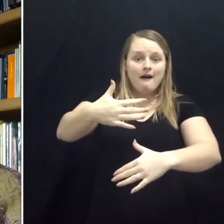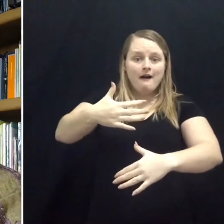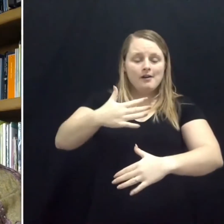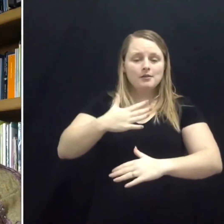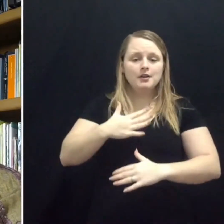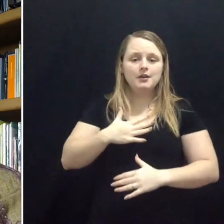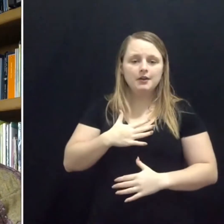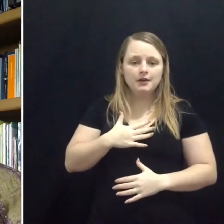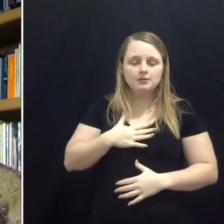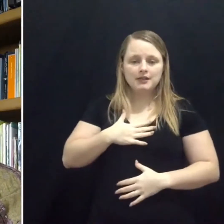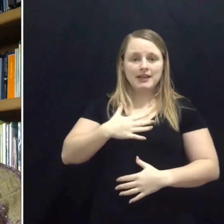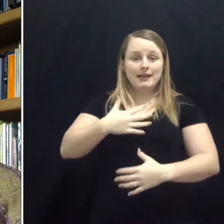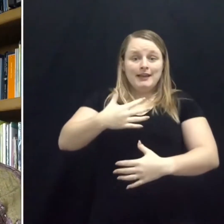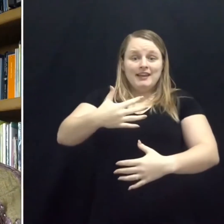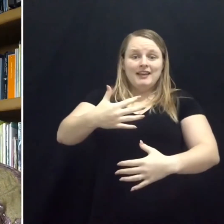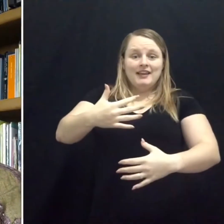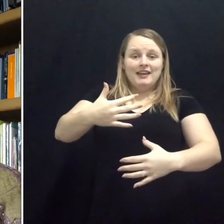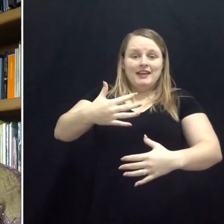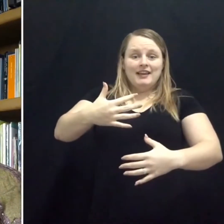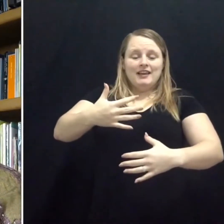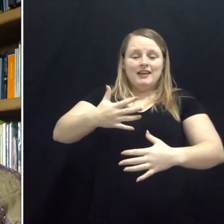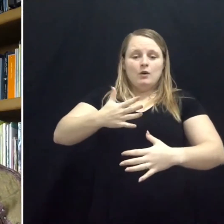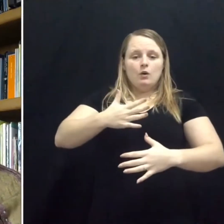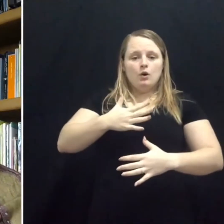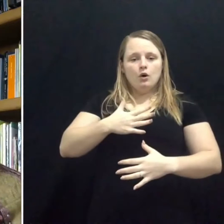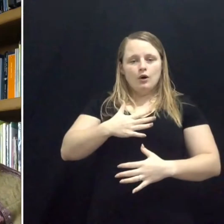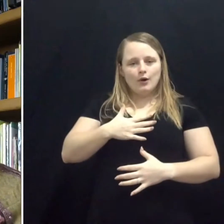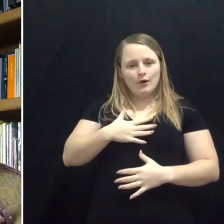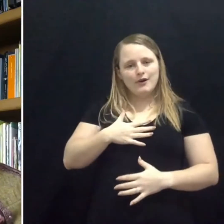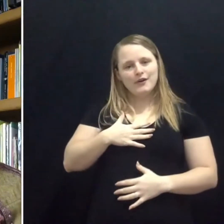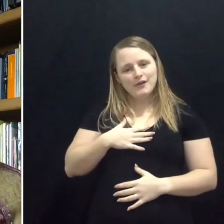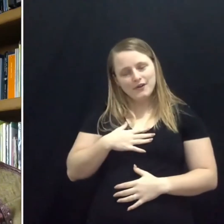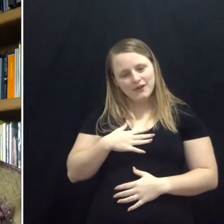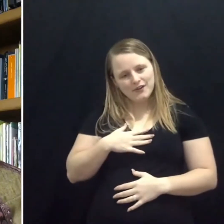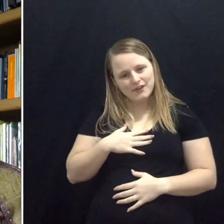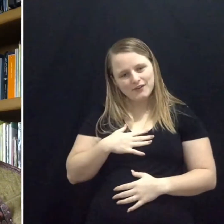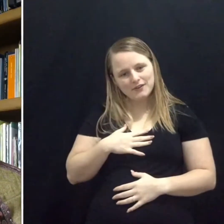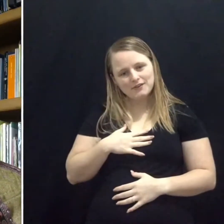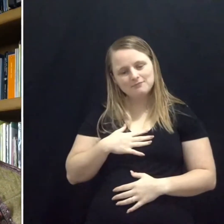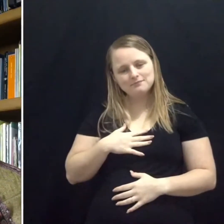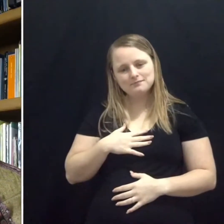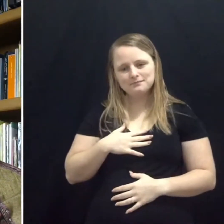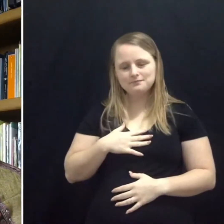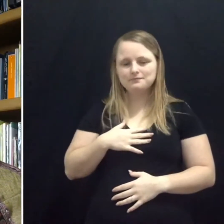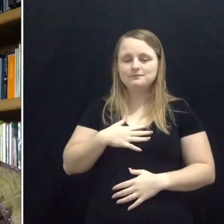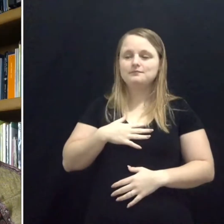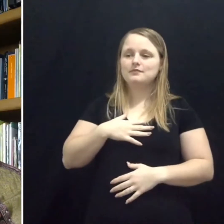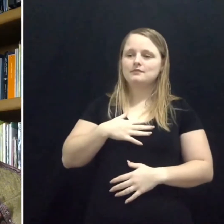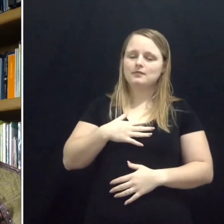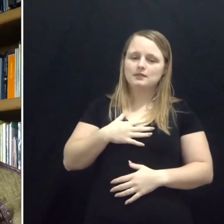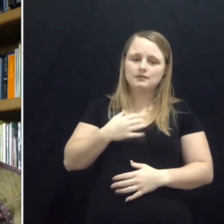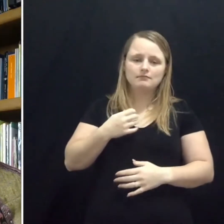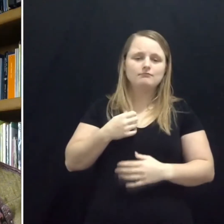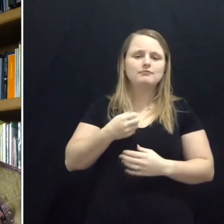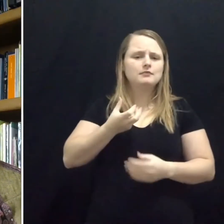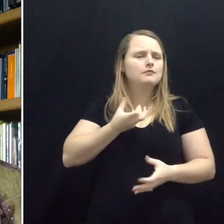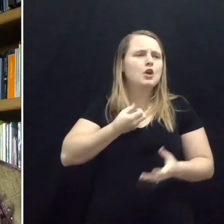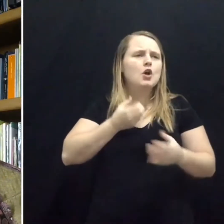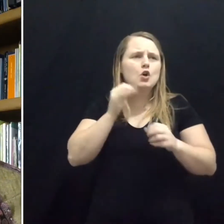to breathe. Breathe in and breathe